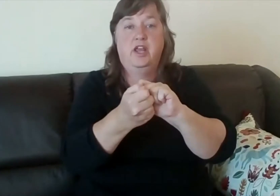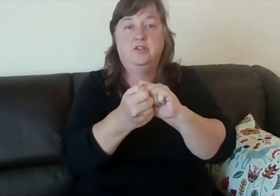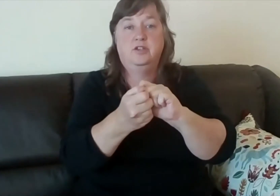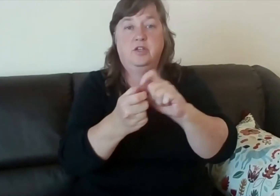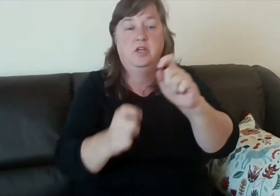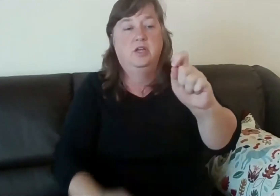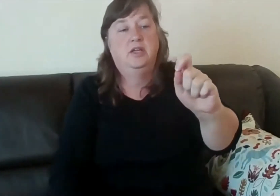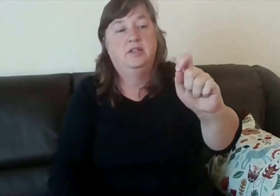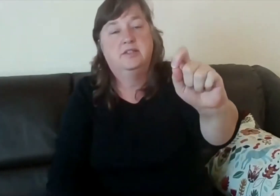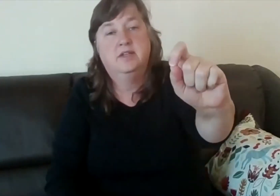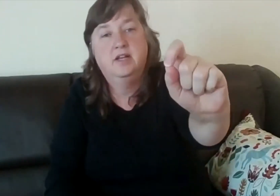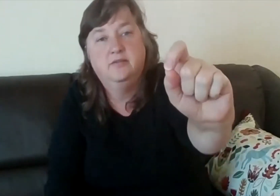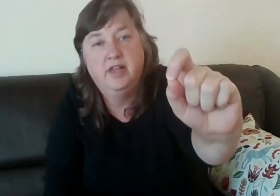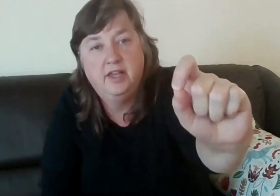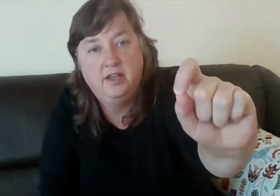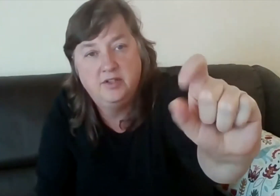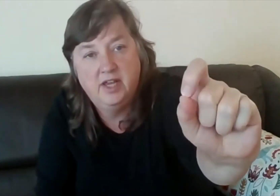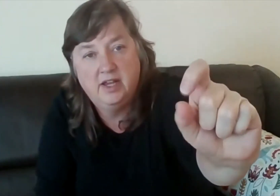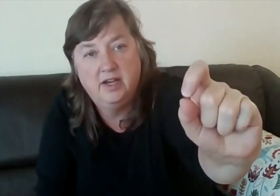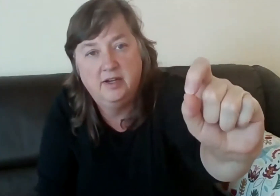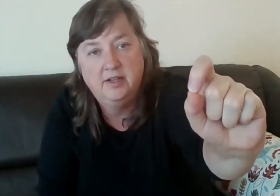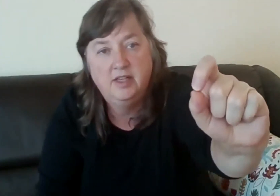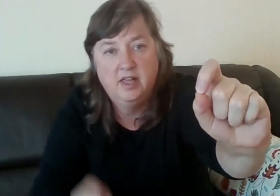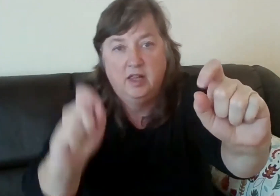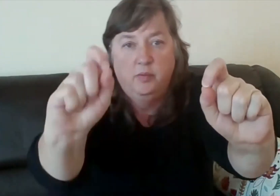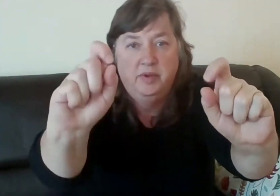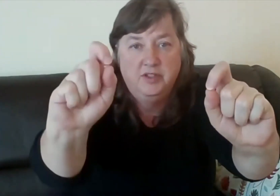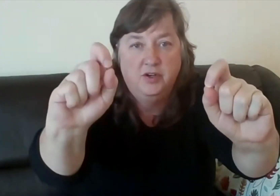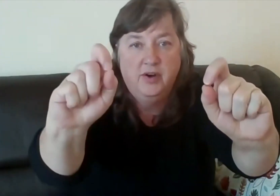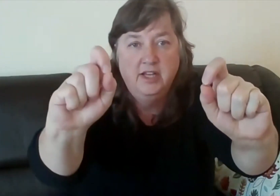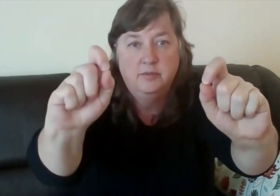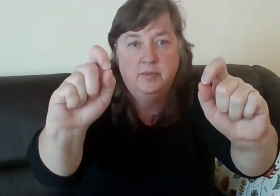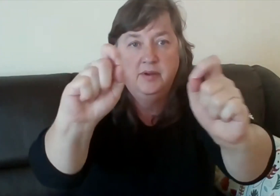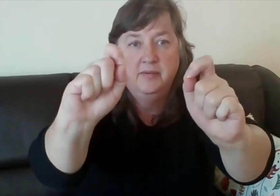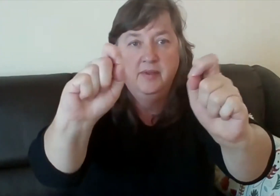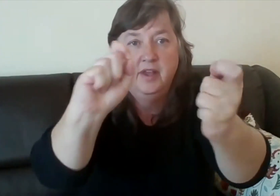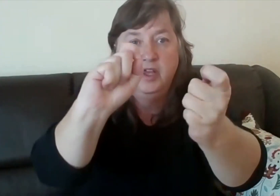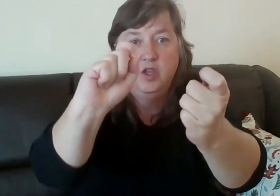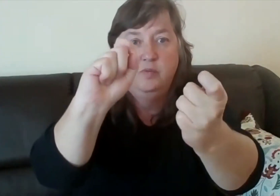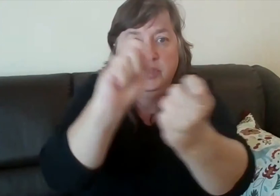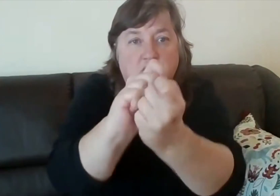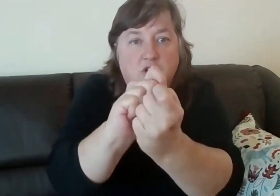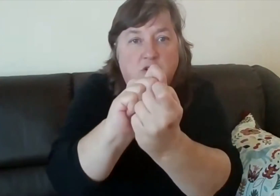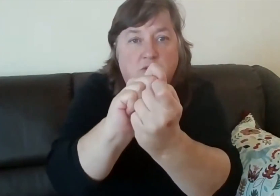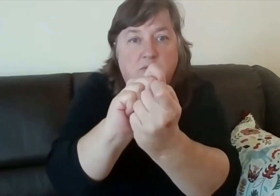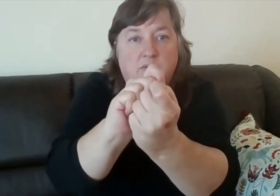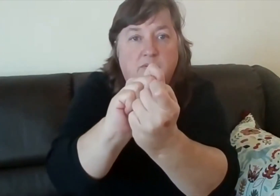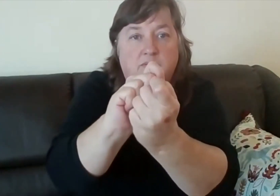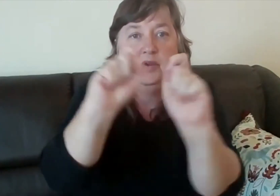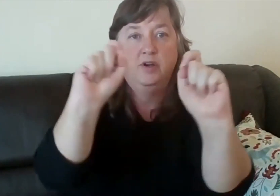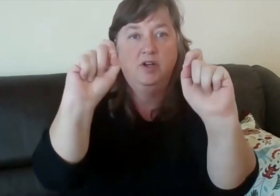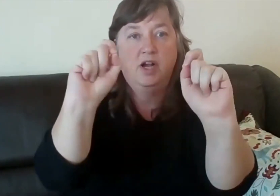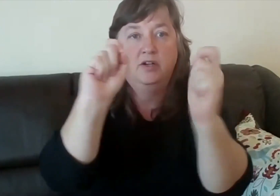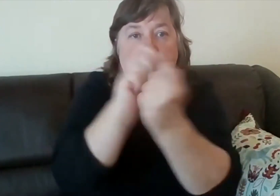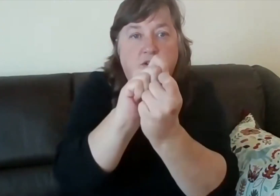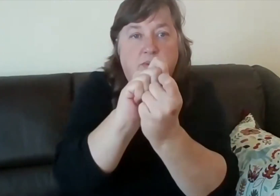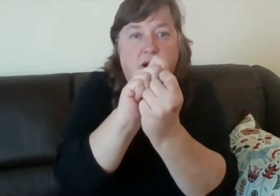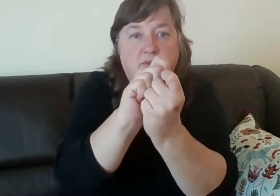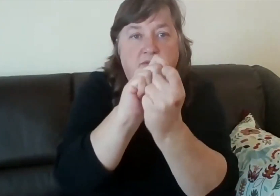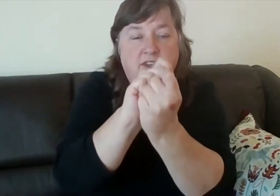change. It's kind of like you take a little pincer grasp, you put your knuckles, your palms facing